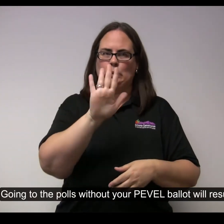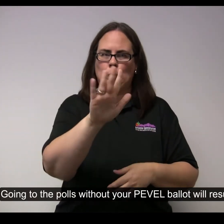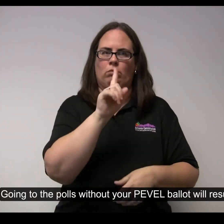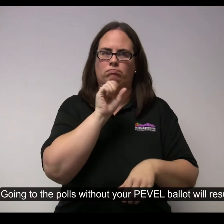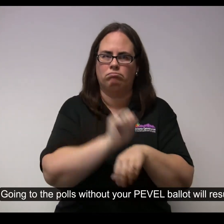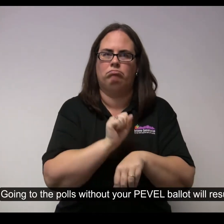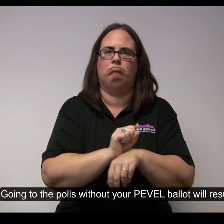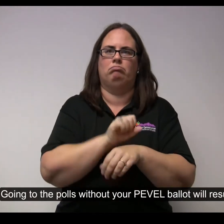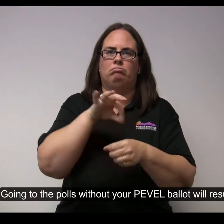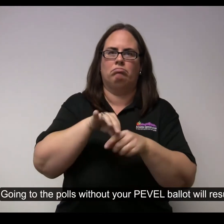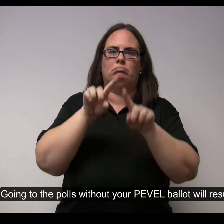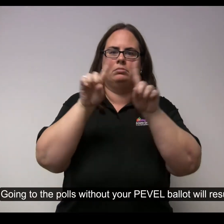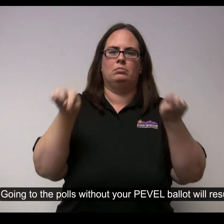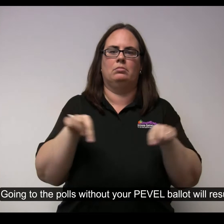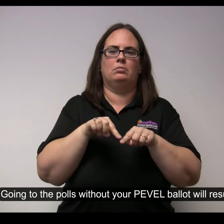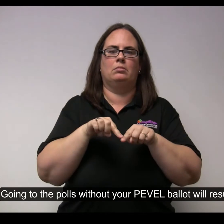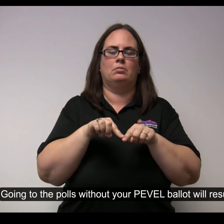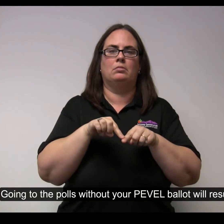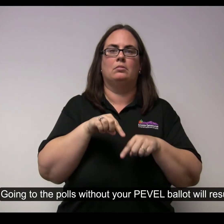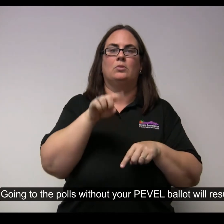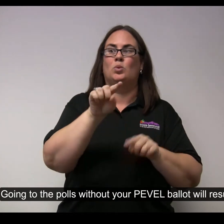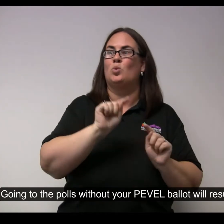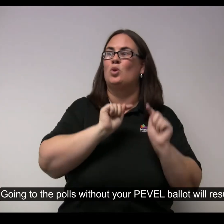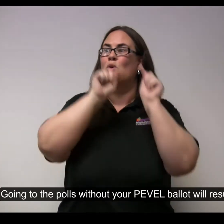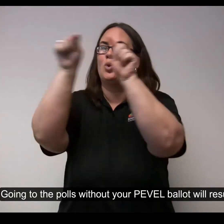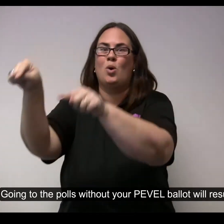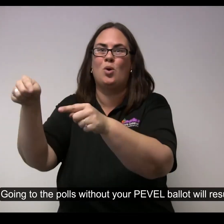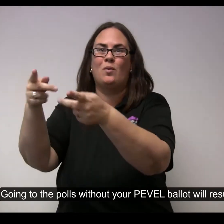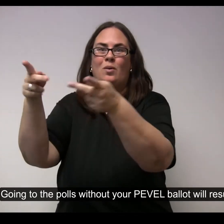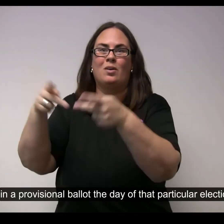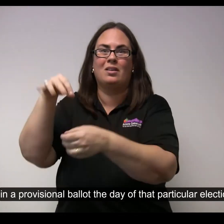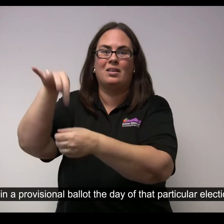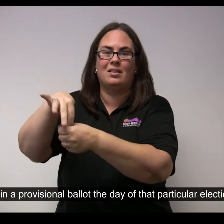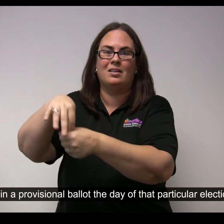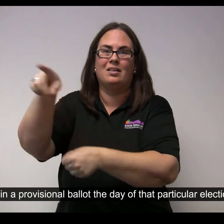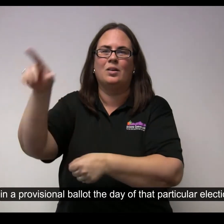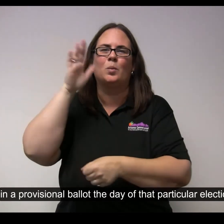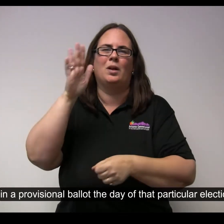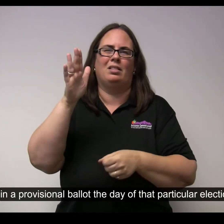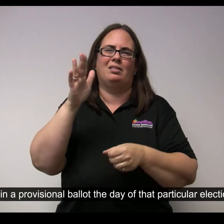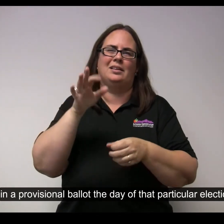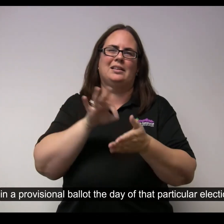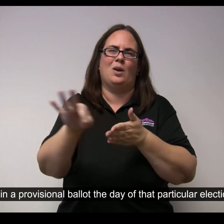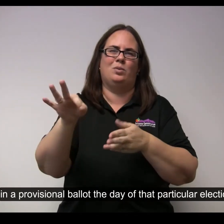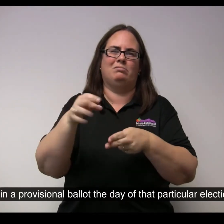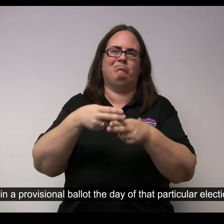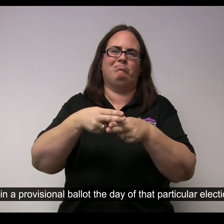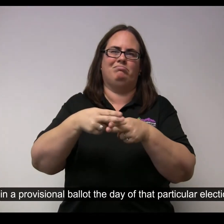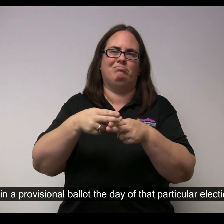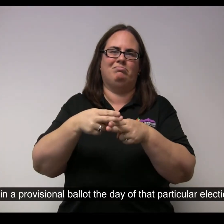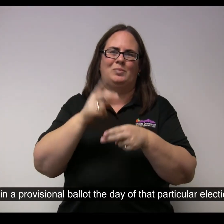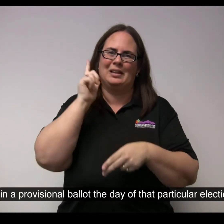Going to the polls without your PEVL ballot will result in a provisional ballot the day of that particular